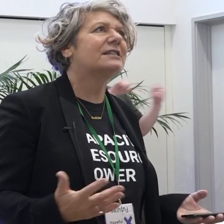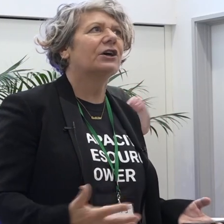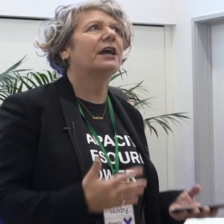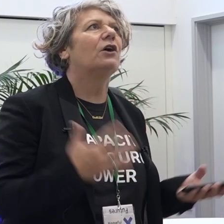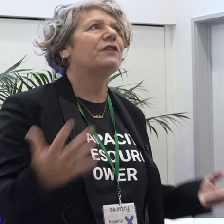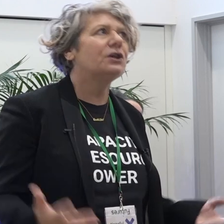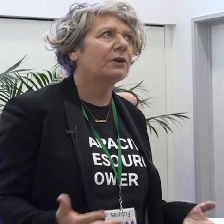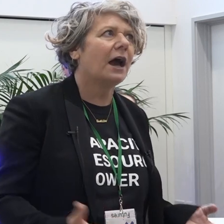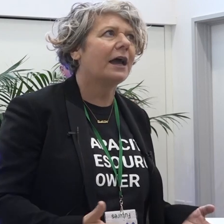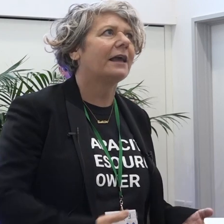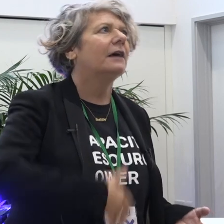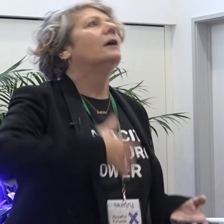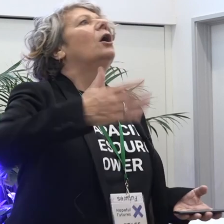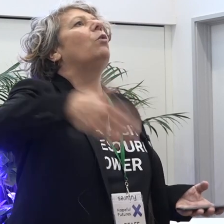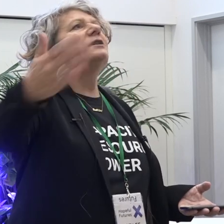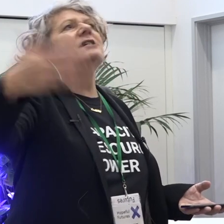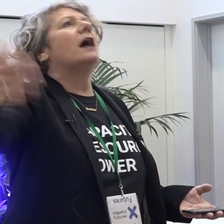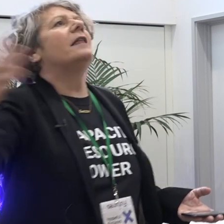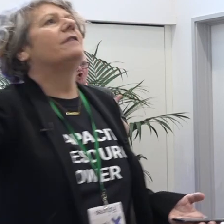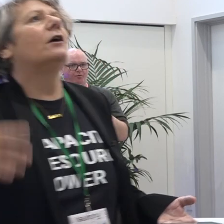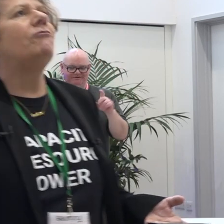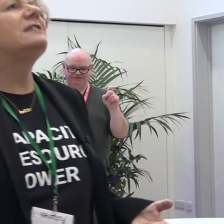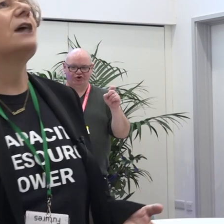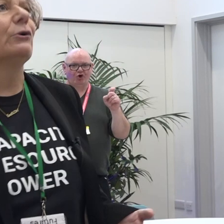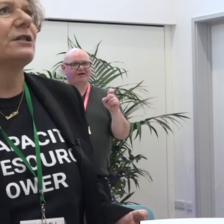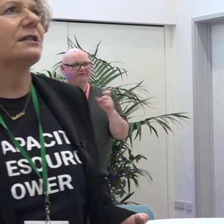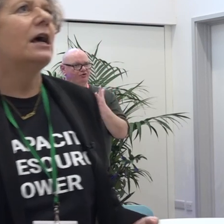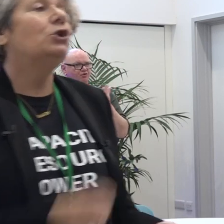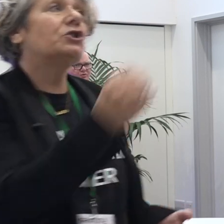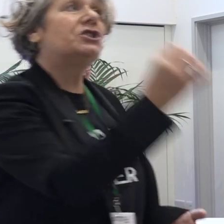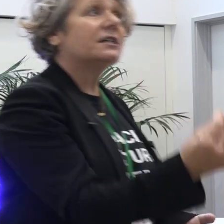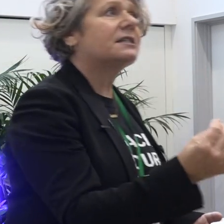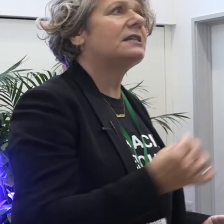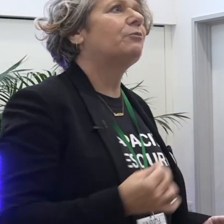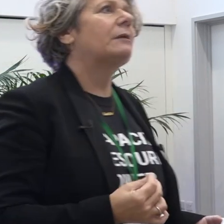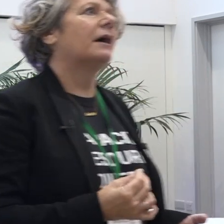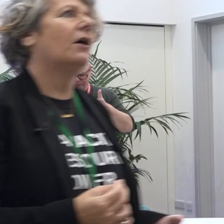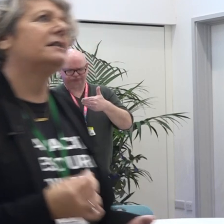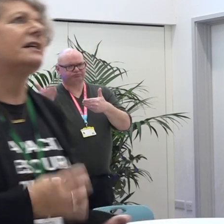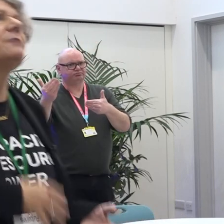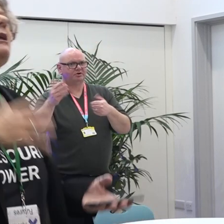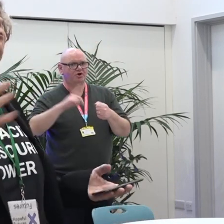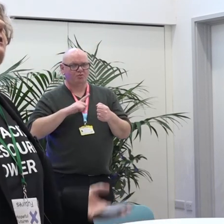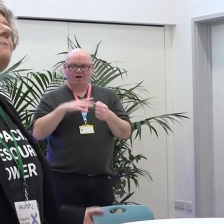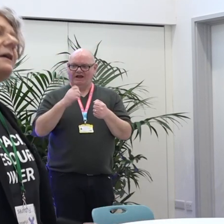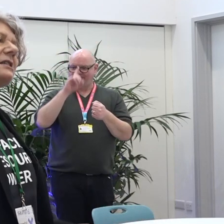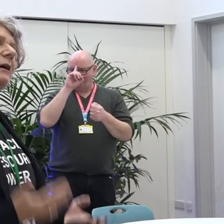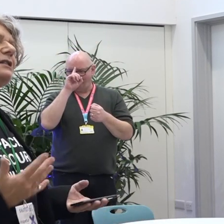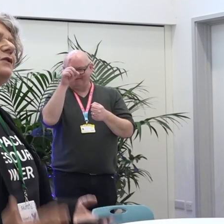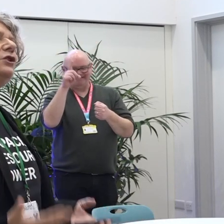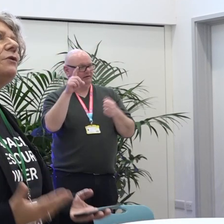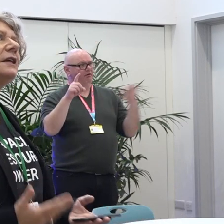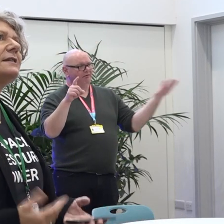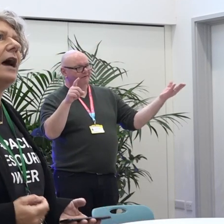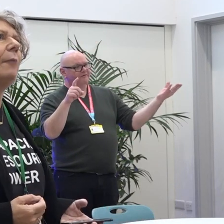comedy circuit of the UK was the result. Not just does he bring back ideas, but he brings back space